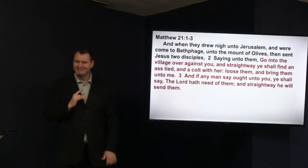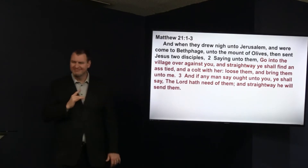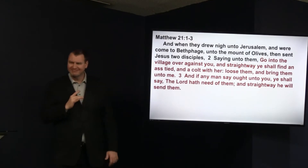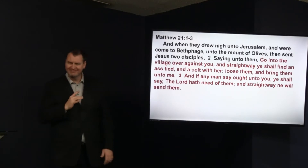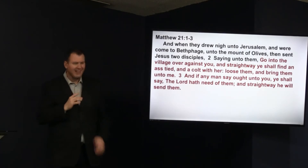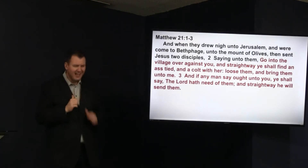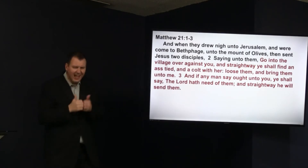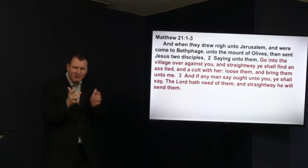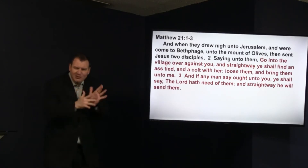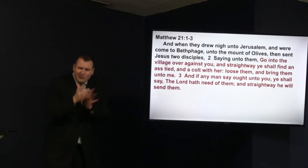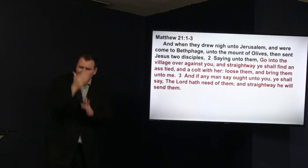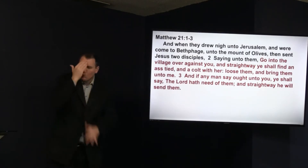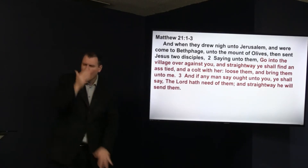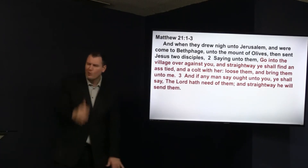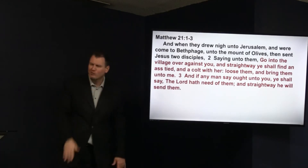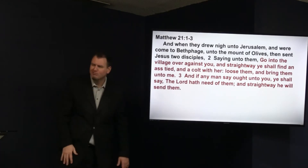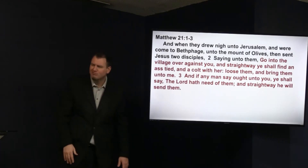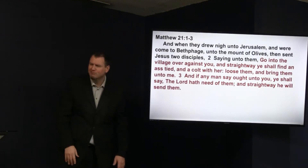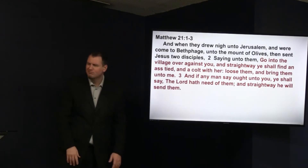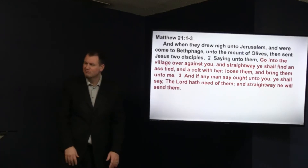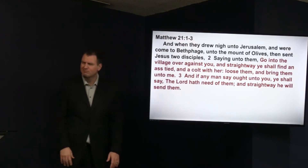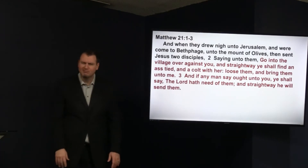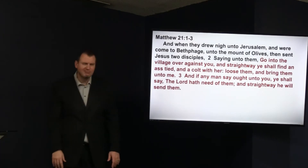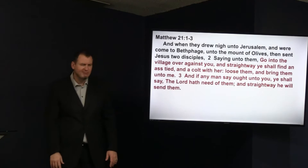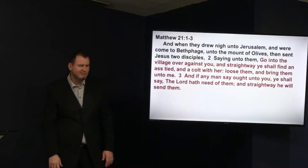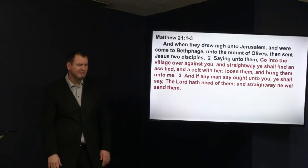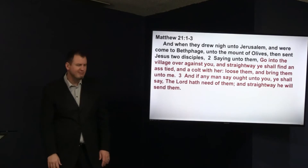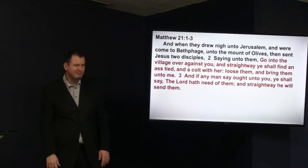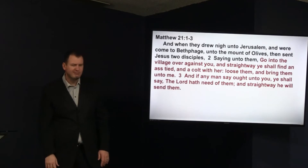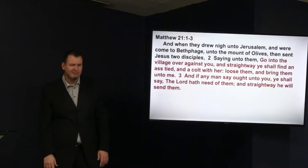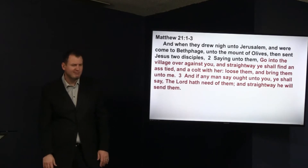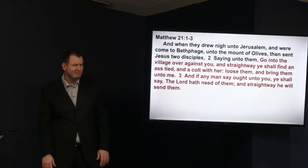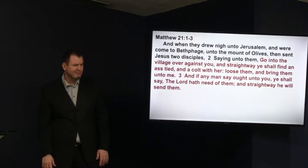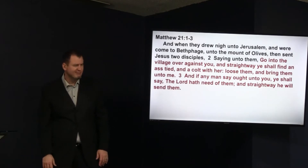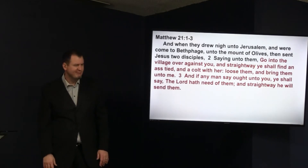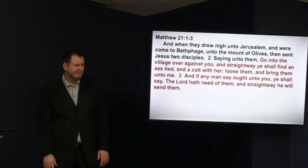them. So how did Jesus know that?